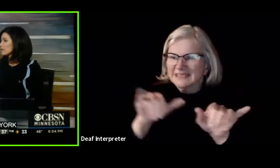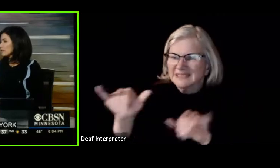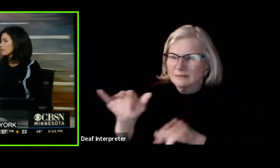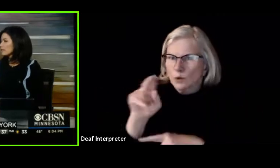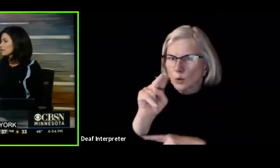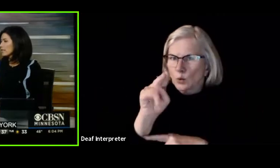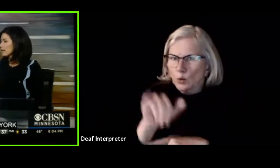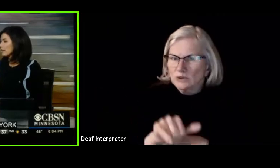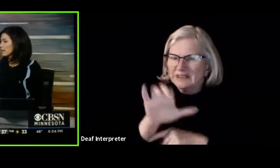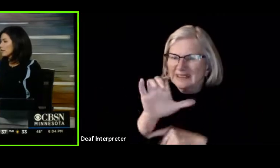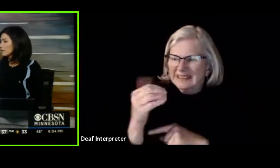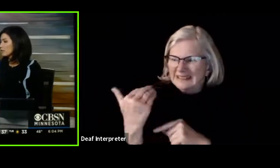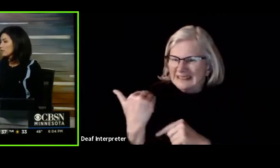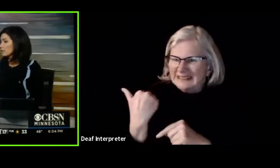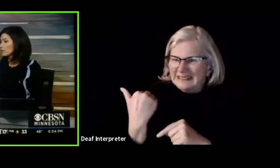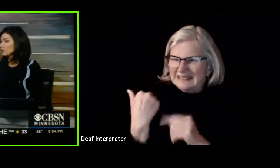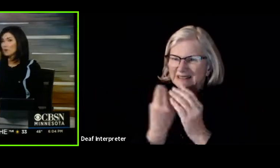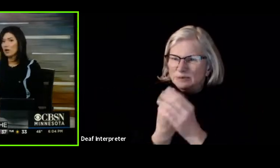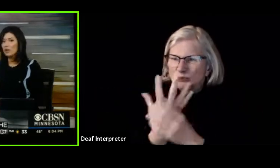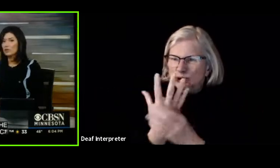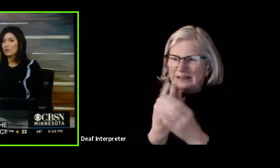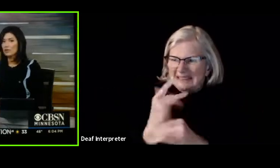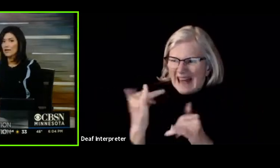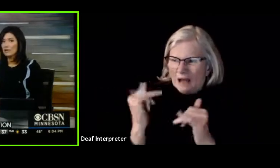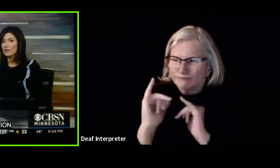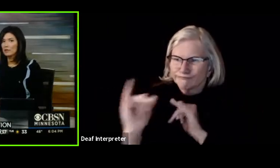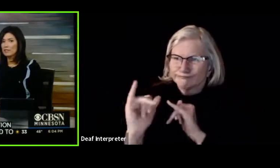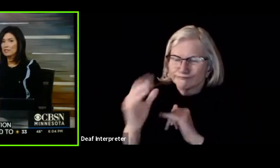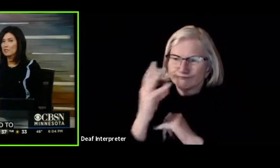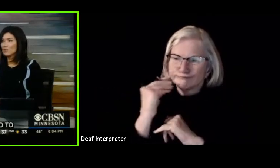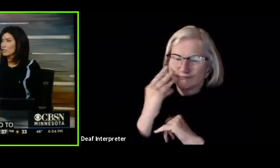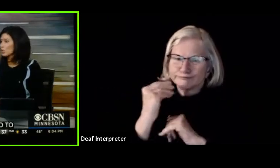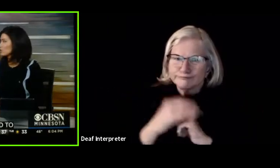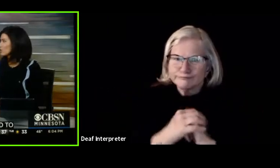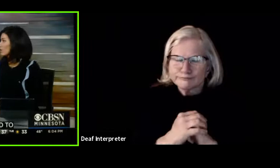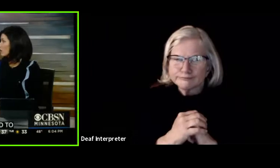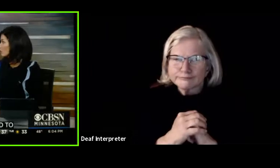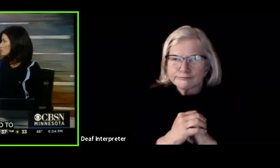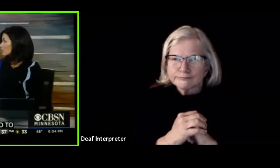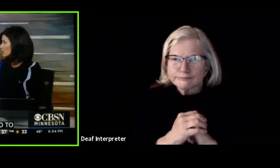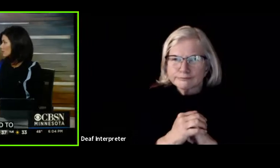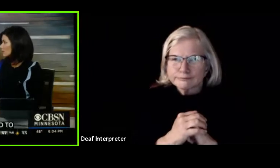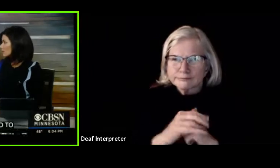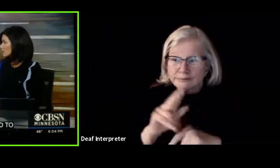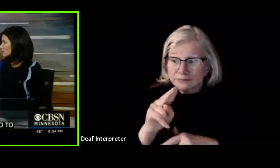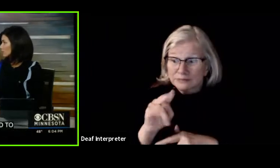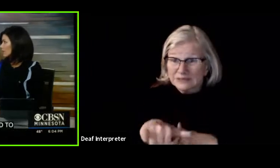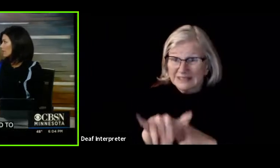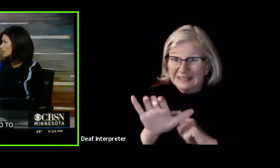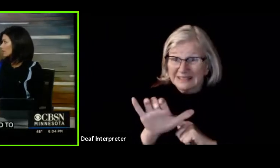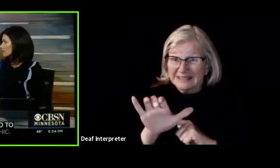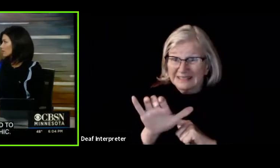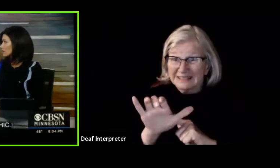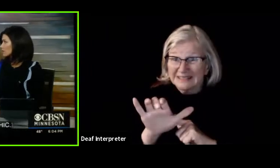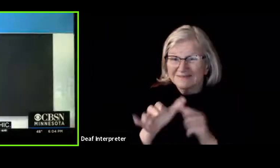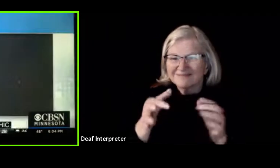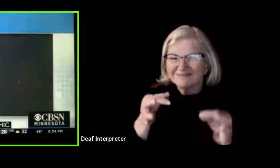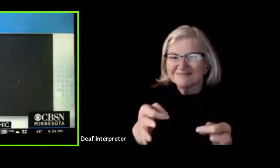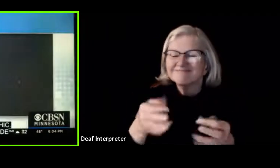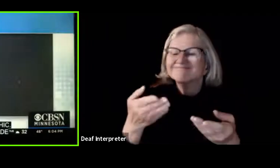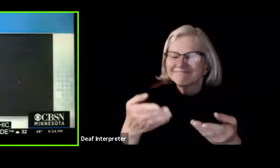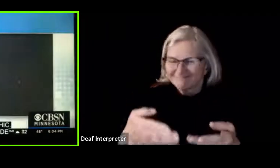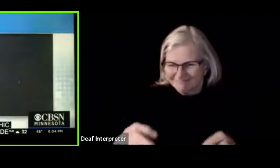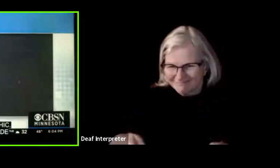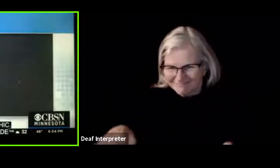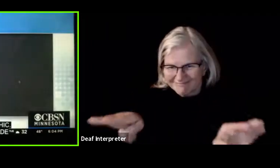catastrophic. He did say that. And I know that New York also today made the big decision to close down all the schools there. It's getting so bad out there. Public schools in New York.